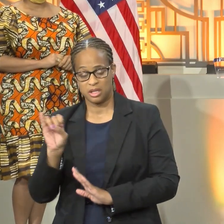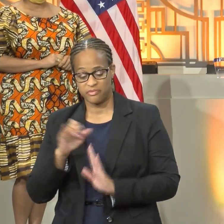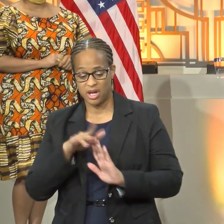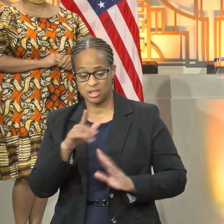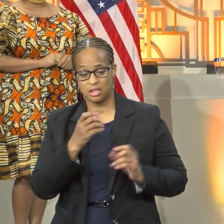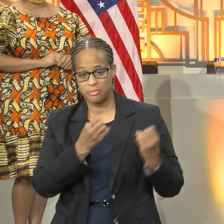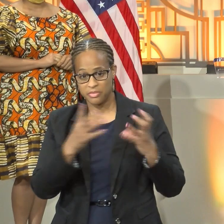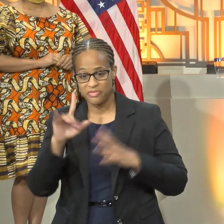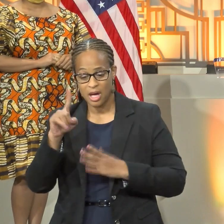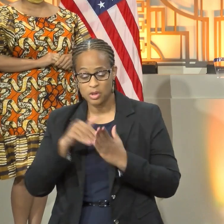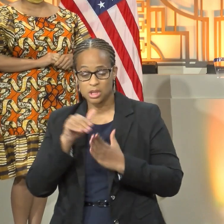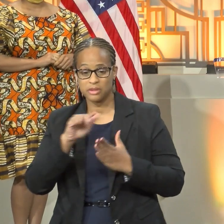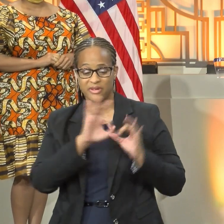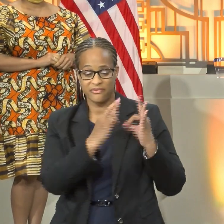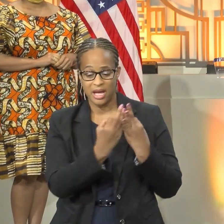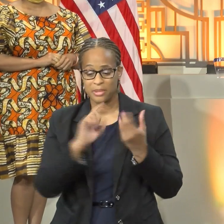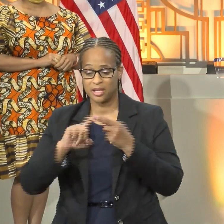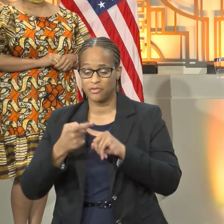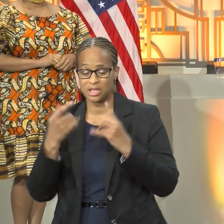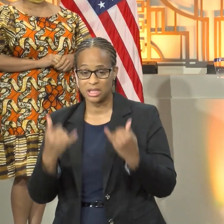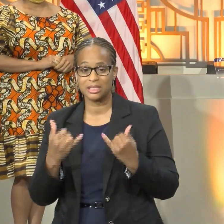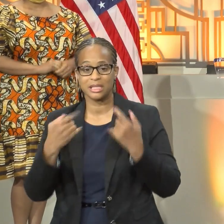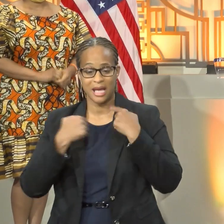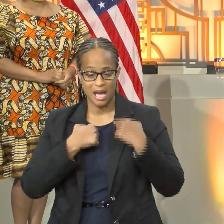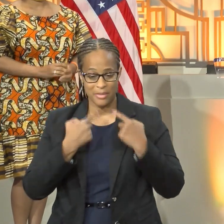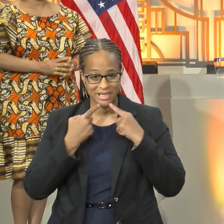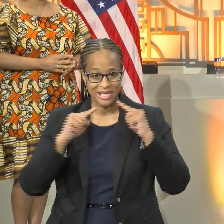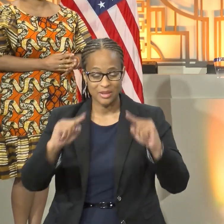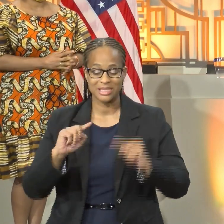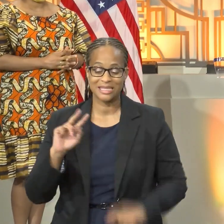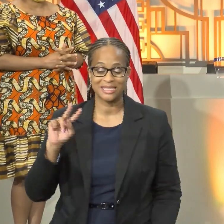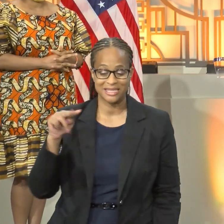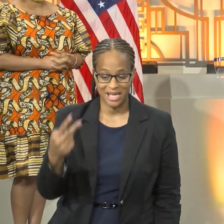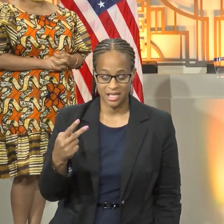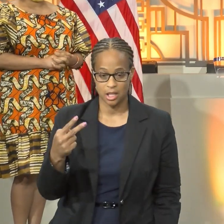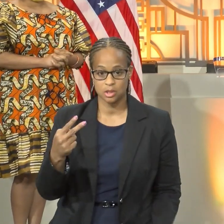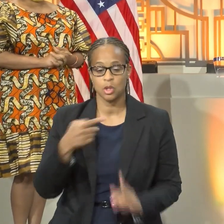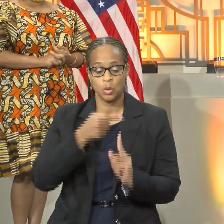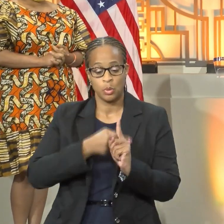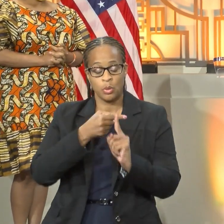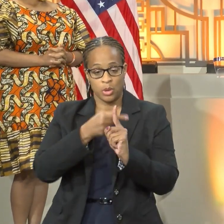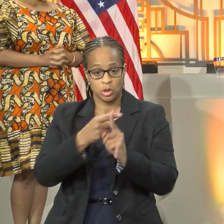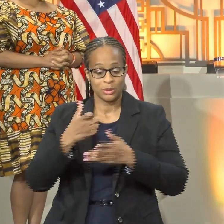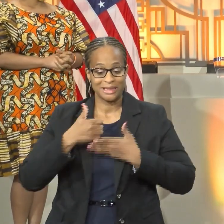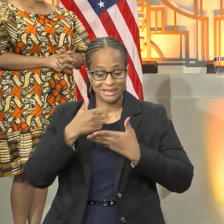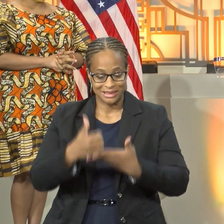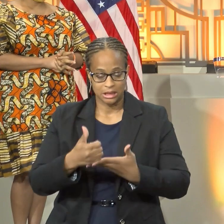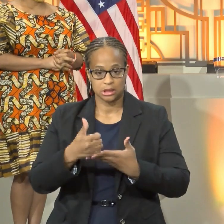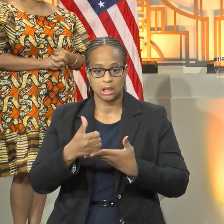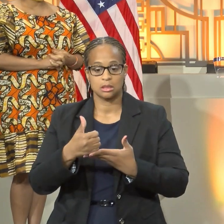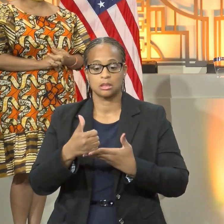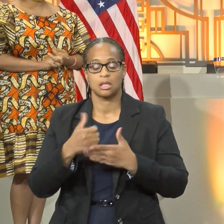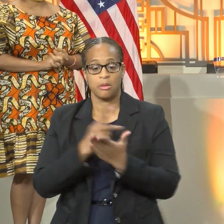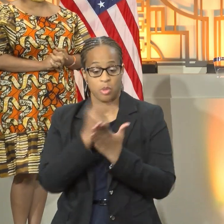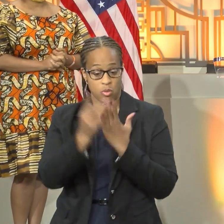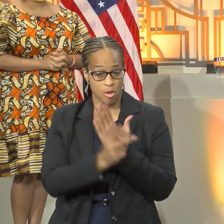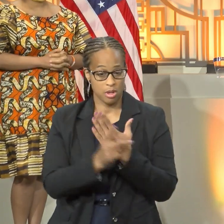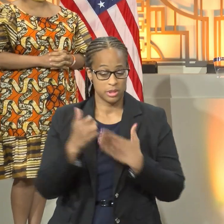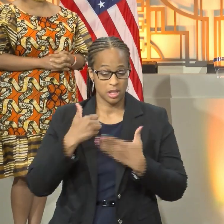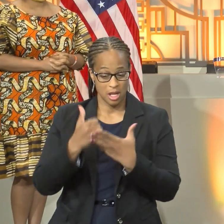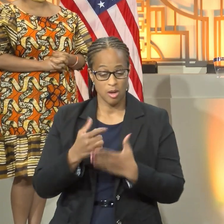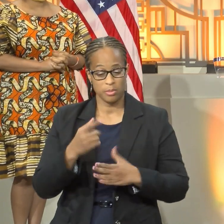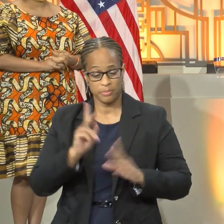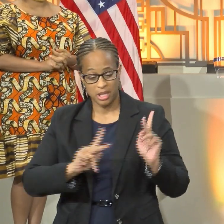friends, and neighbors, today I'm announcing a second rental assistance package to help those who lost